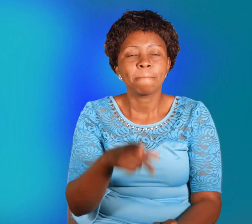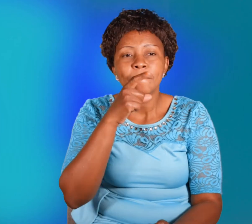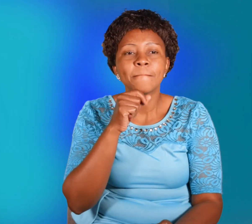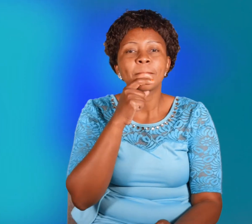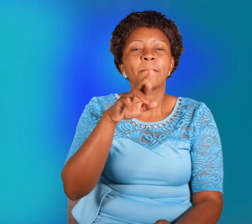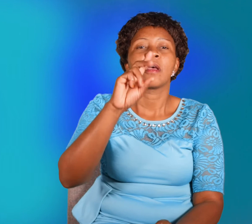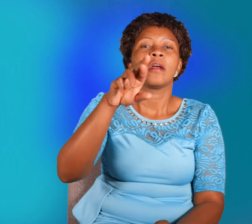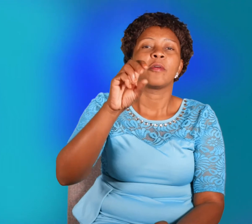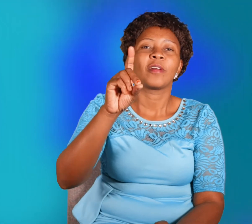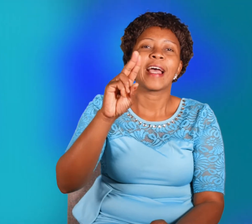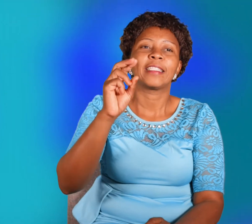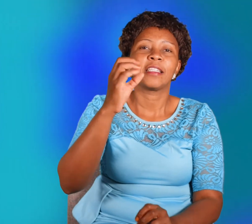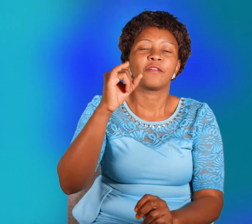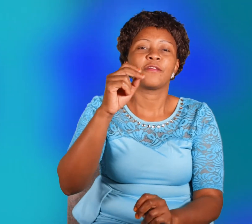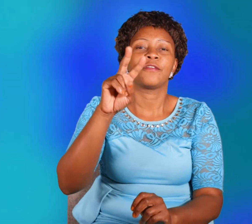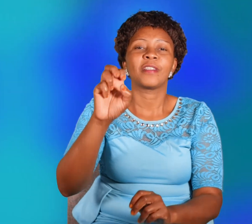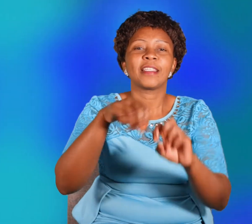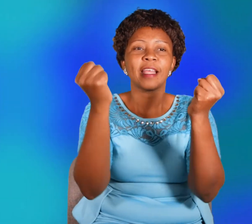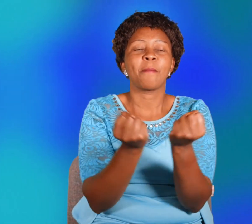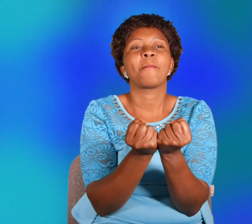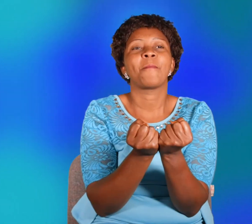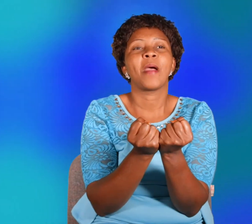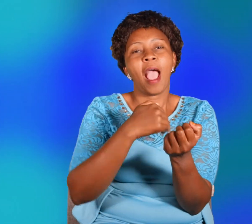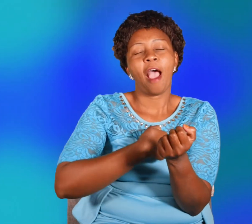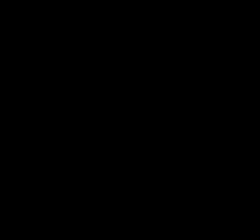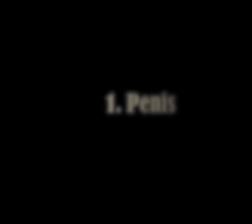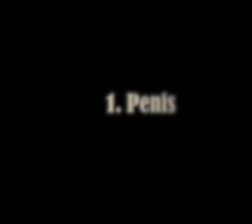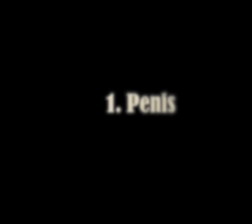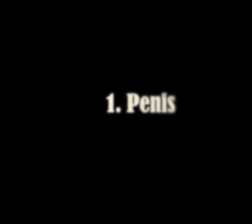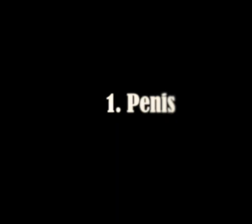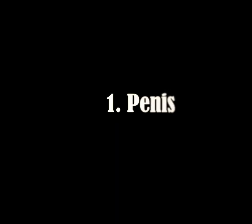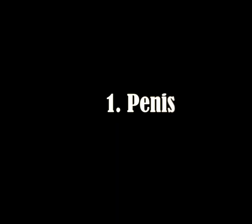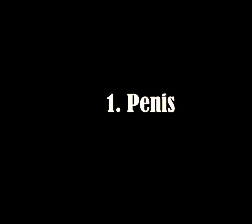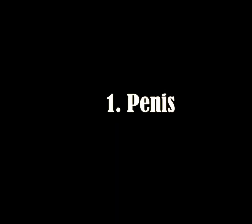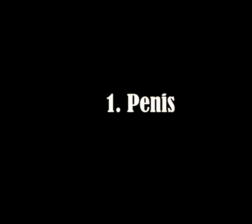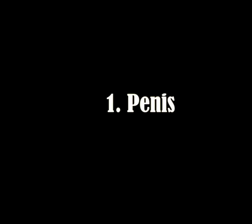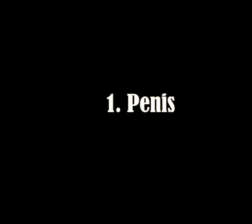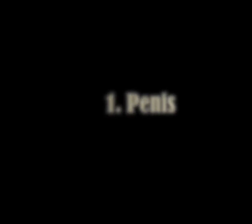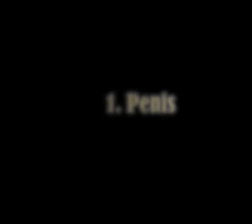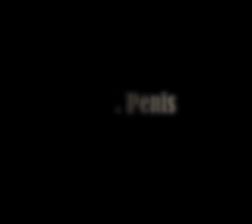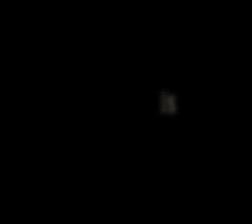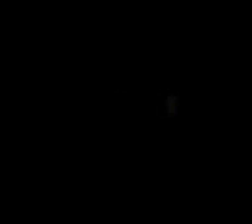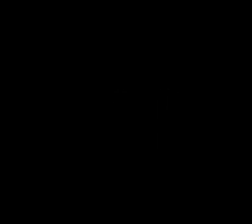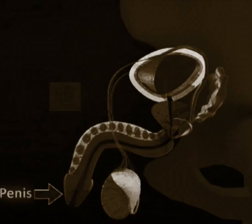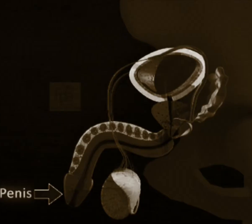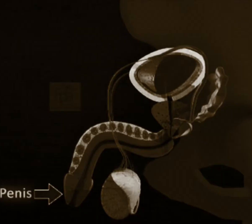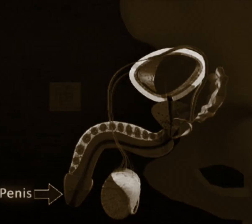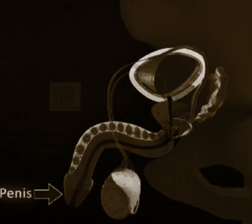The male reproductive system consists of 1. The penis.